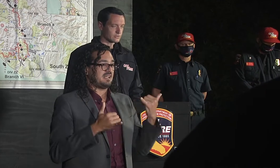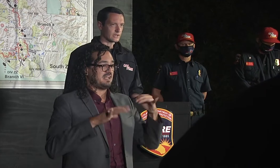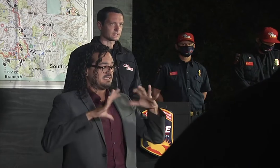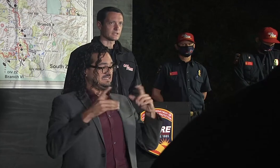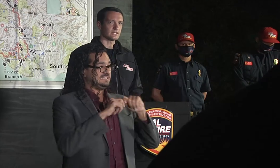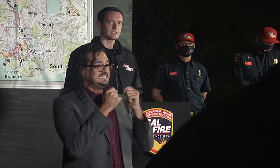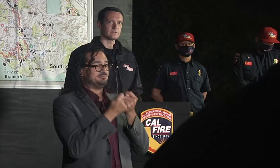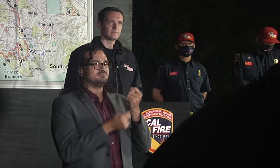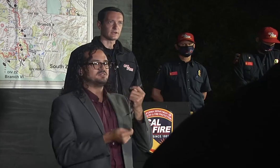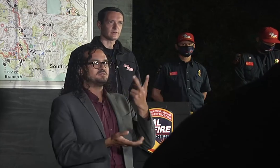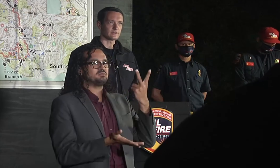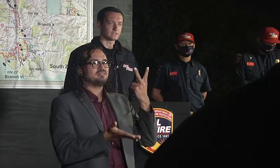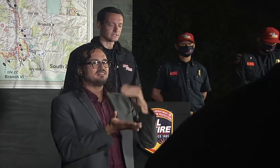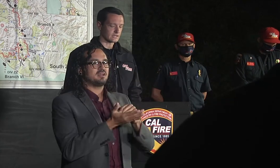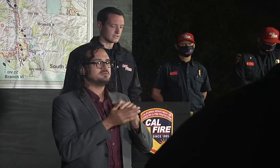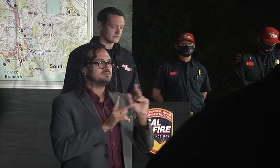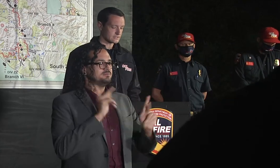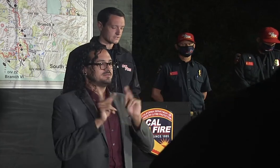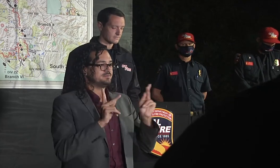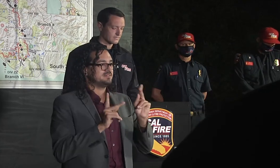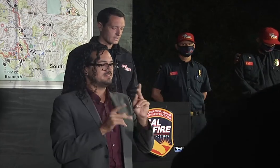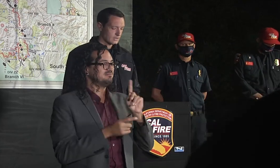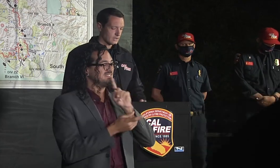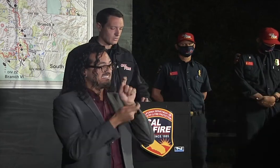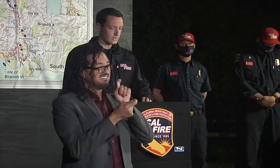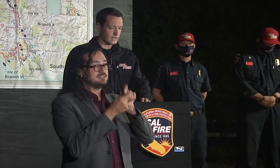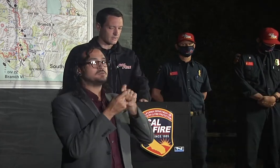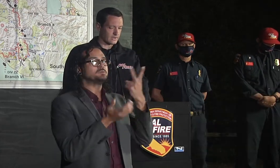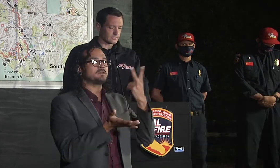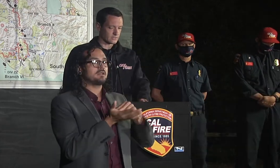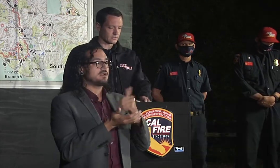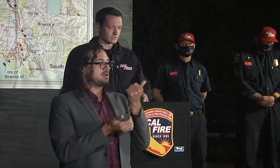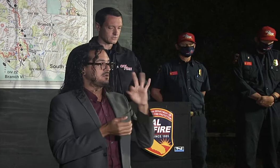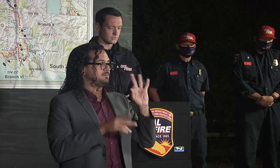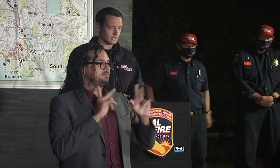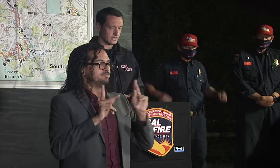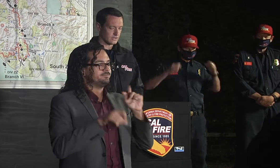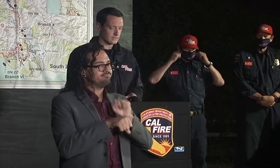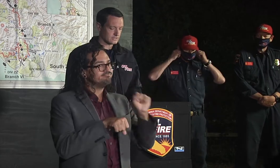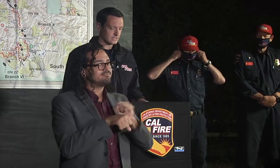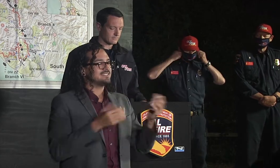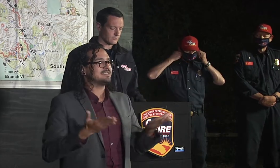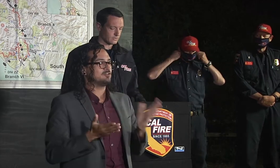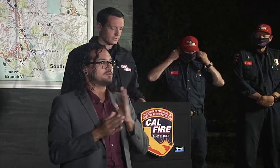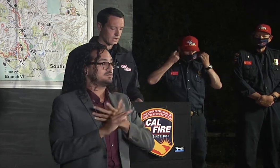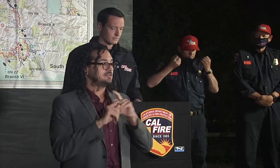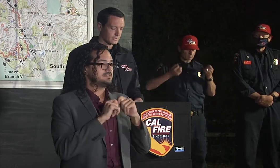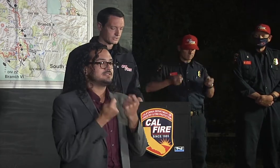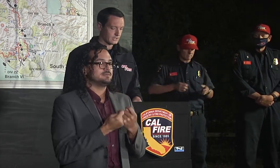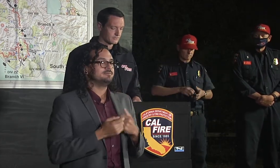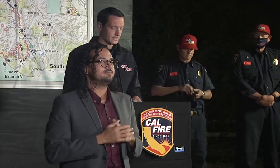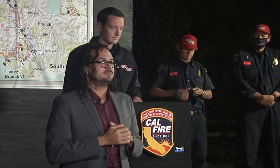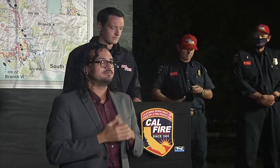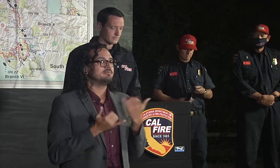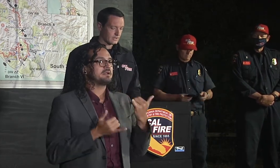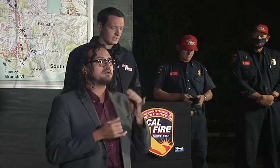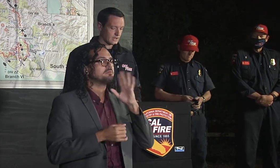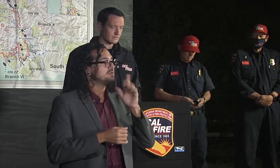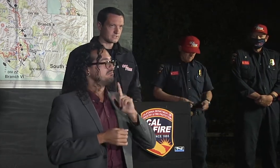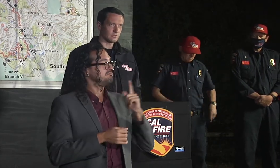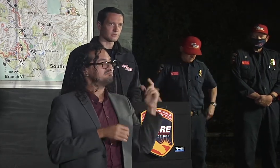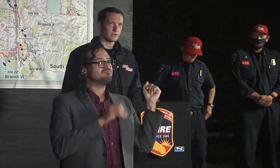now at 2,019 firefighters assigned to the incident. With that, I'll pass it over to the team for an operational update